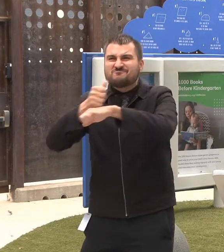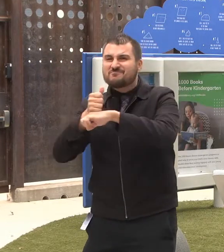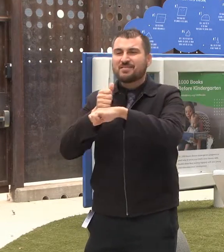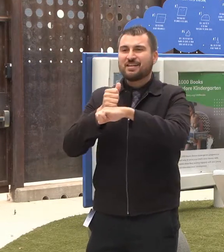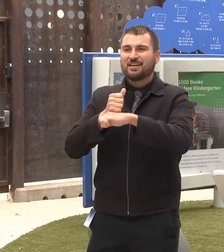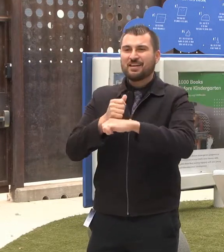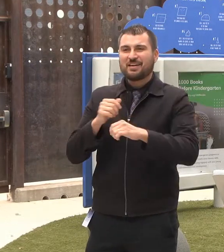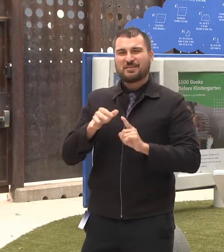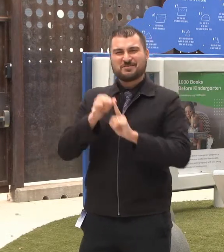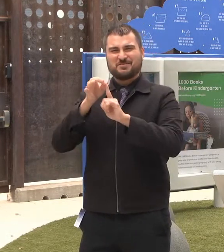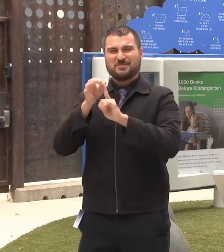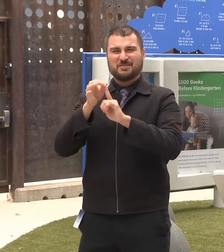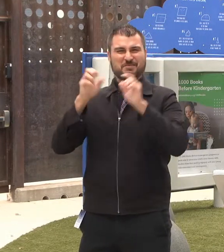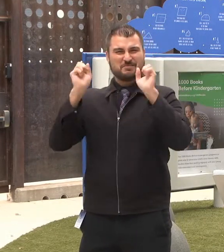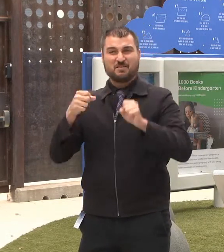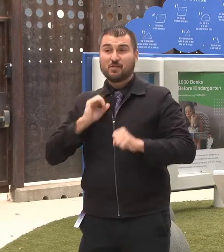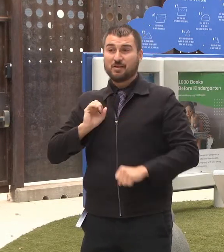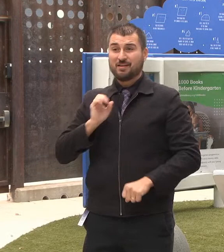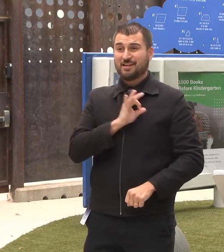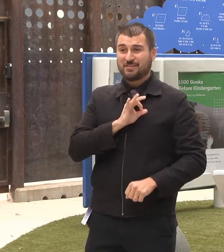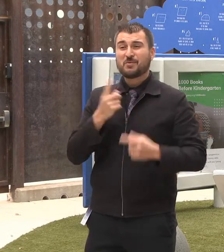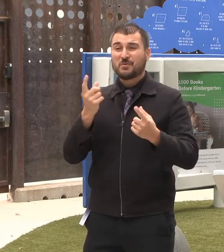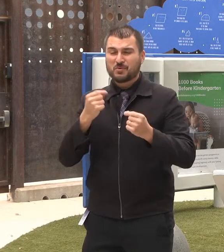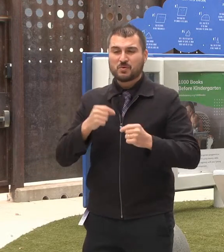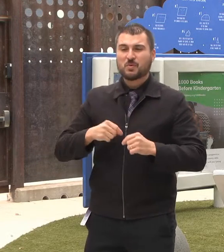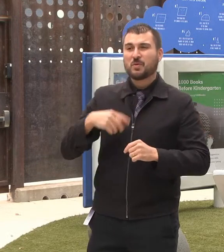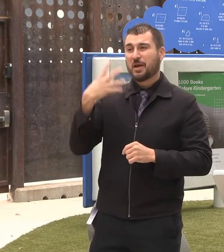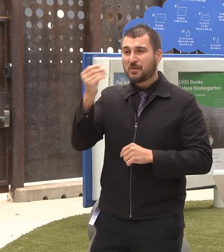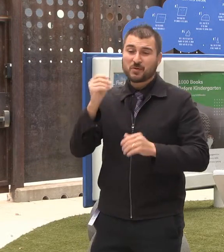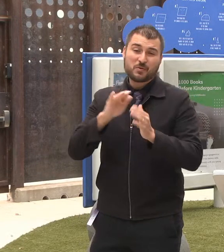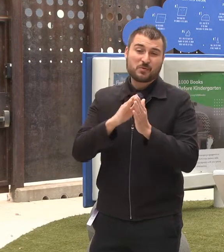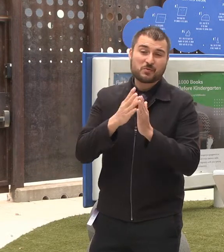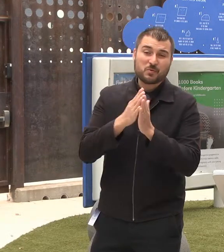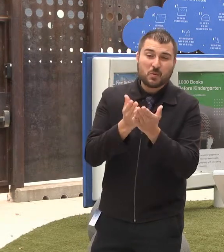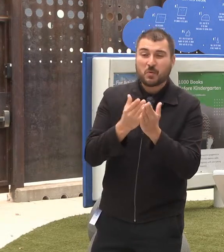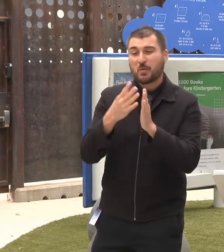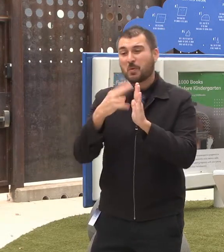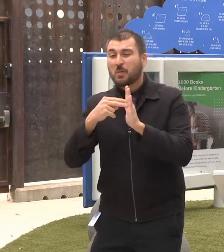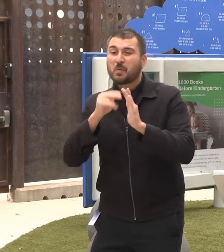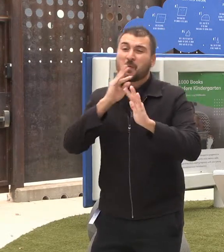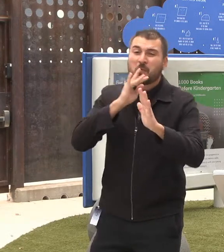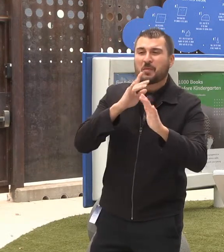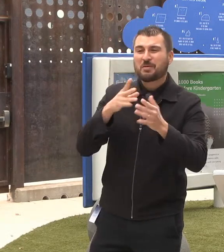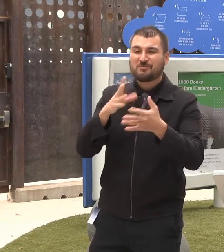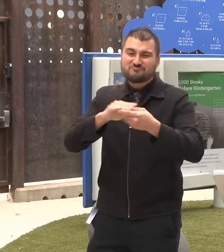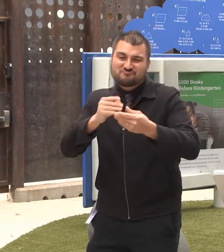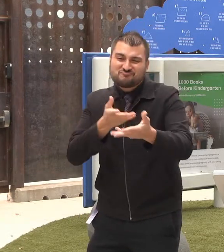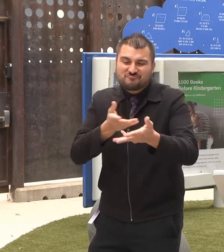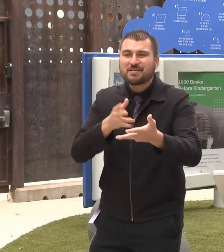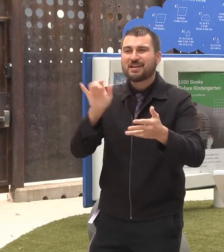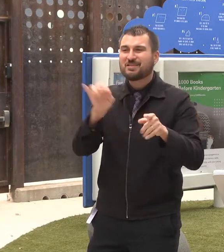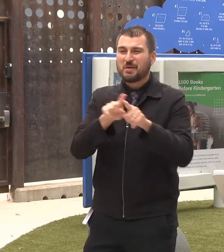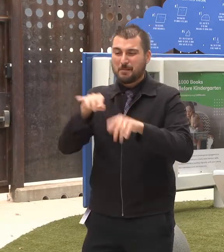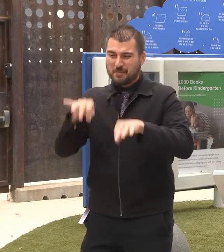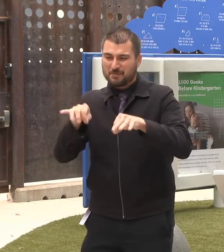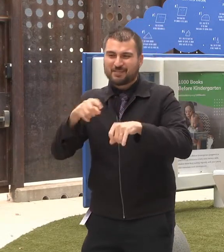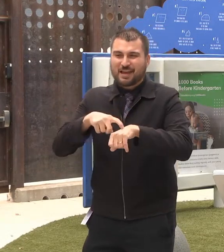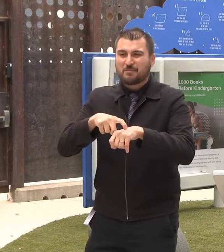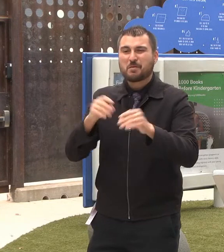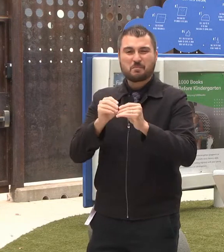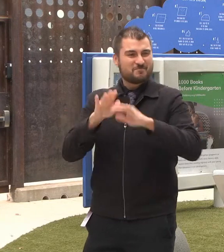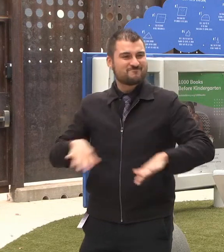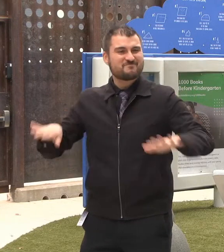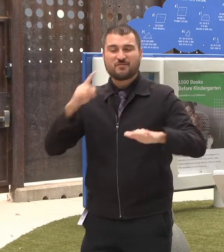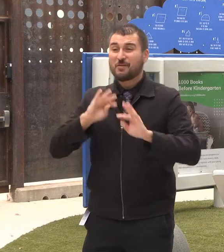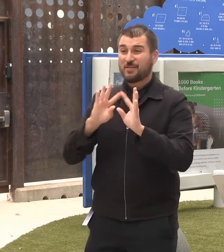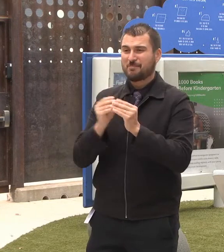provide outdoor story times, puppet shows, and other programming to our young readers and families. This space was funded, like the mayor